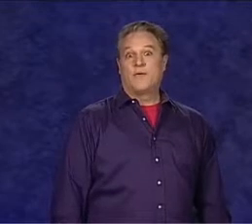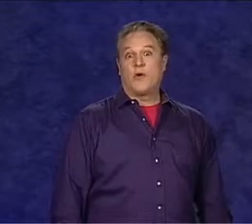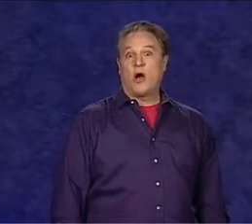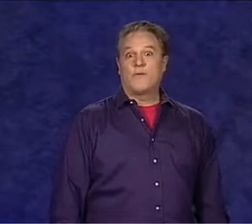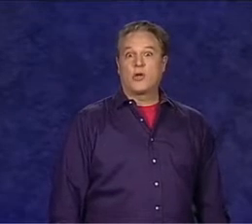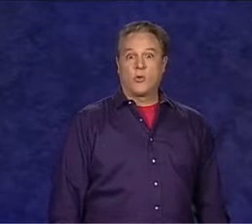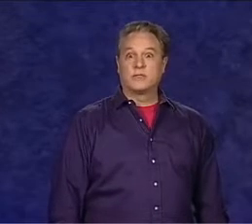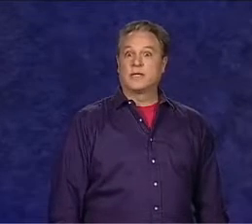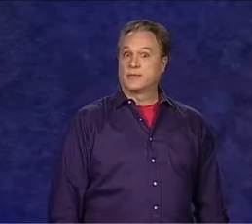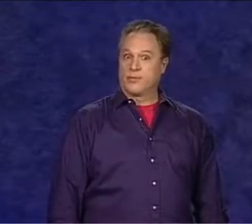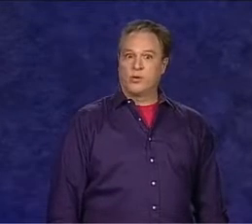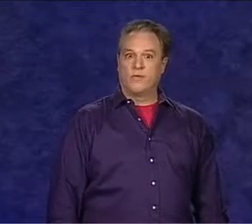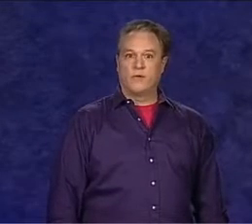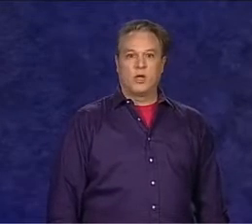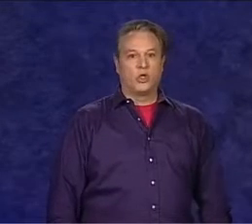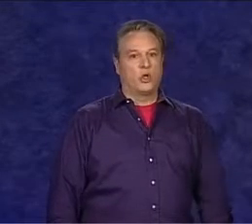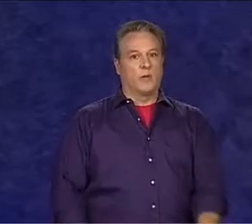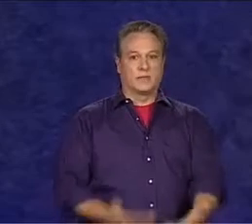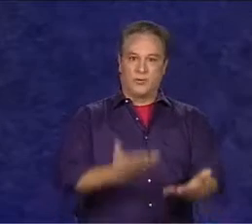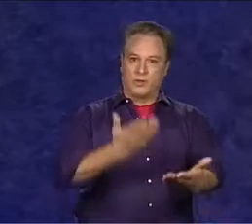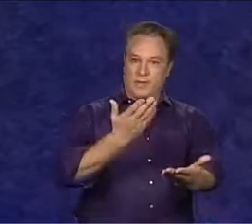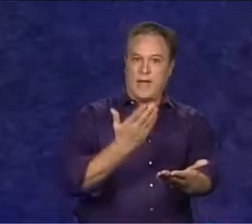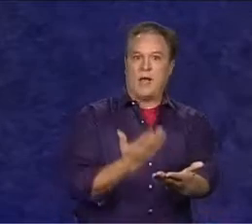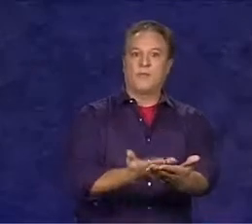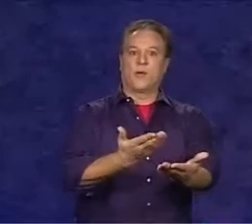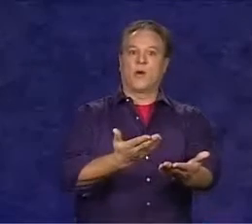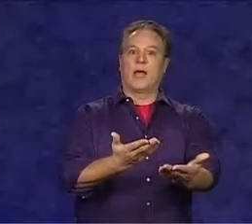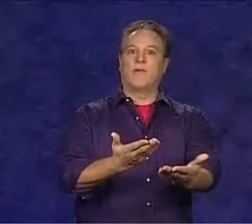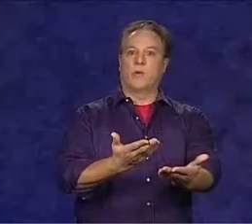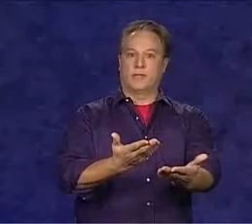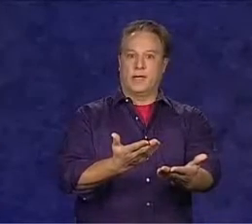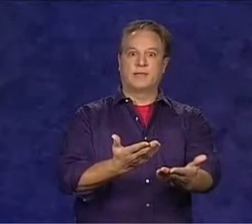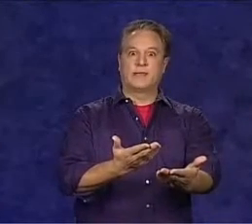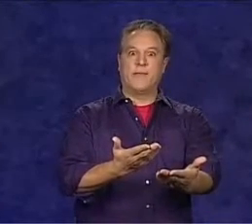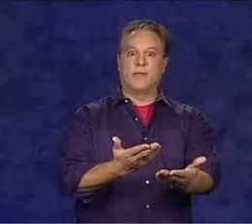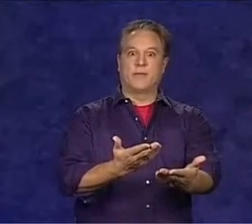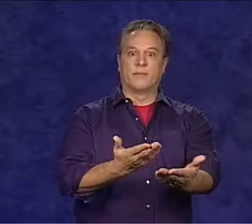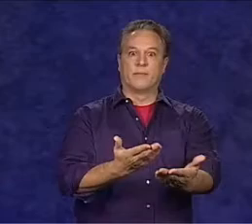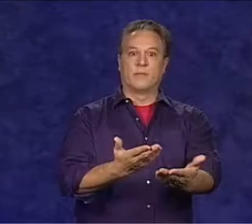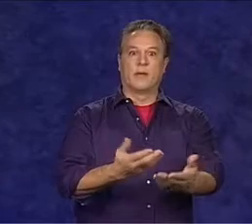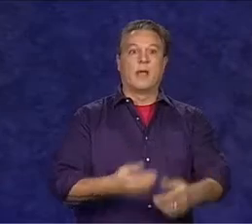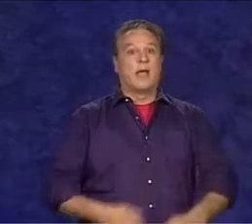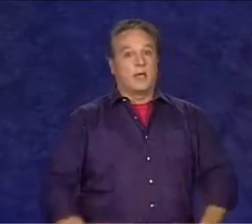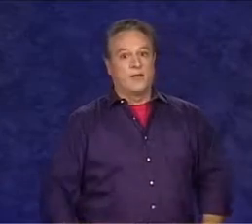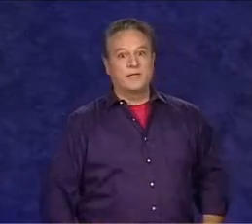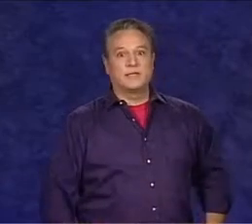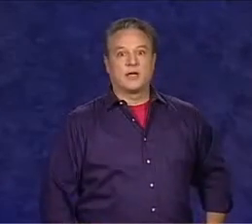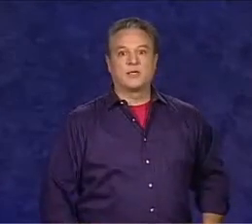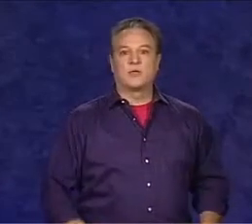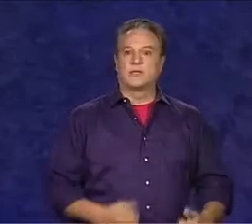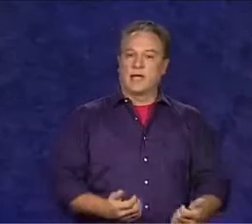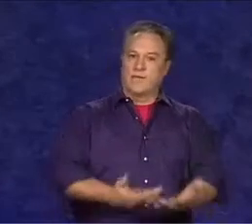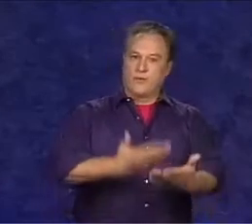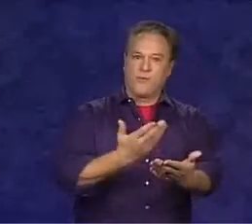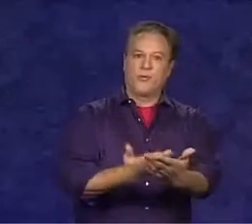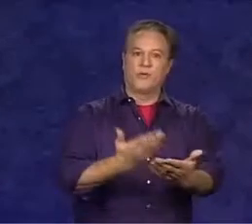If you offer your words as proof, you must put them out there where everyone can examine them. This is also the sign for